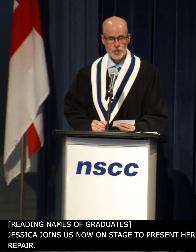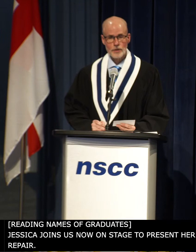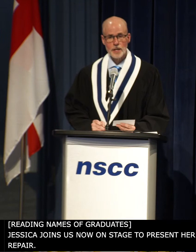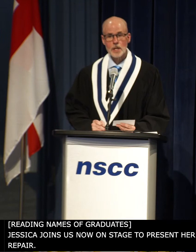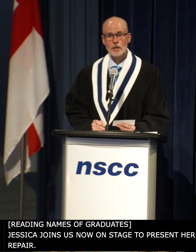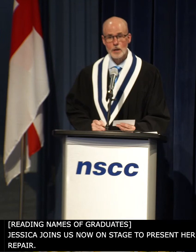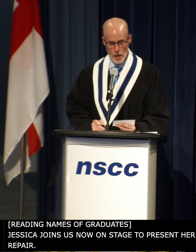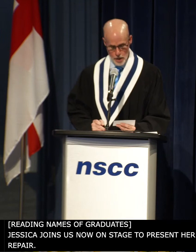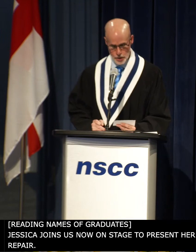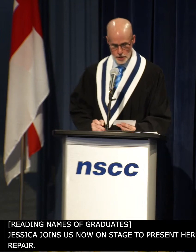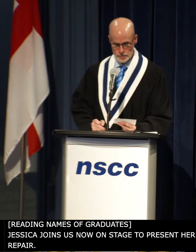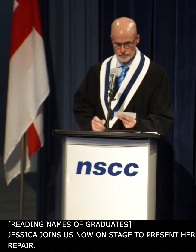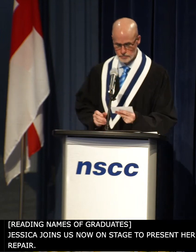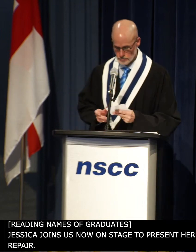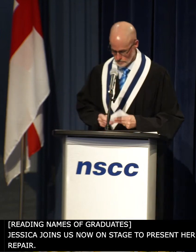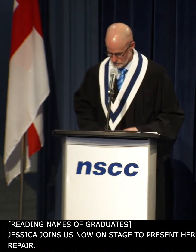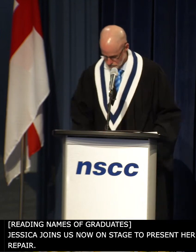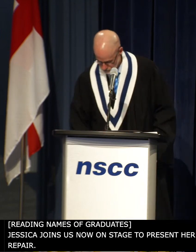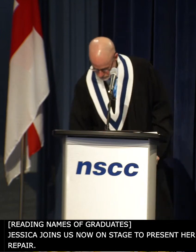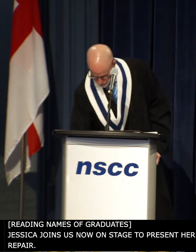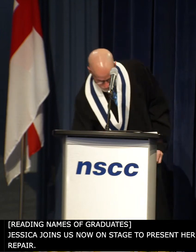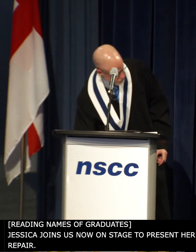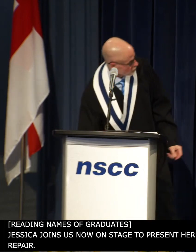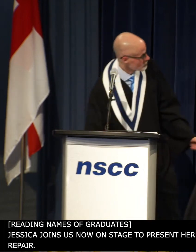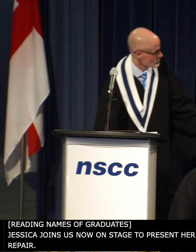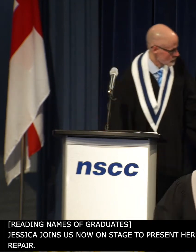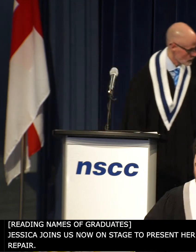Donovan Surrett Lombard.